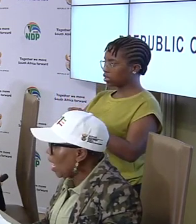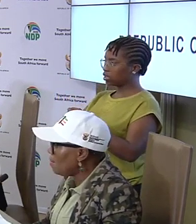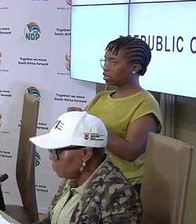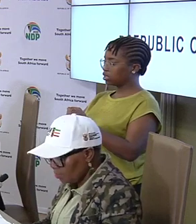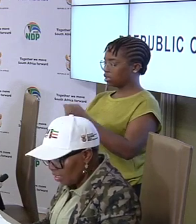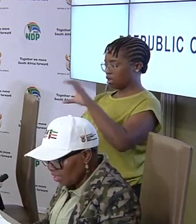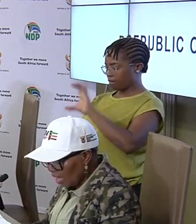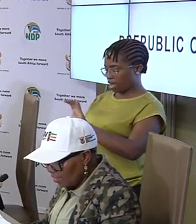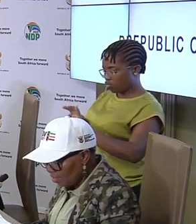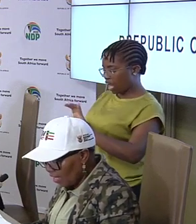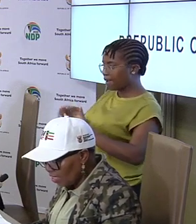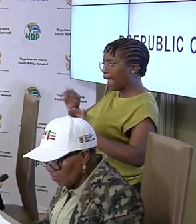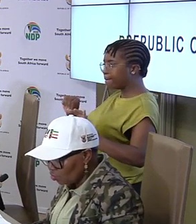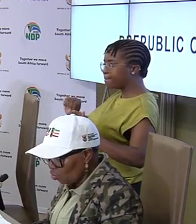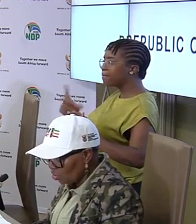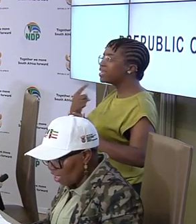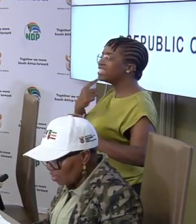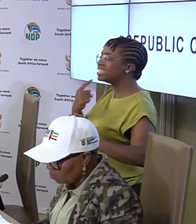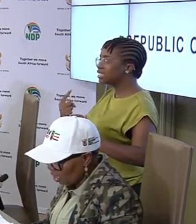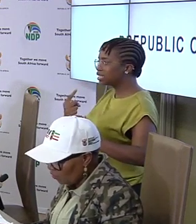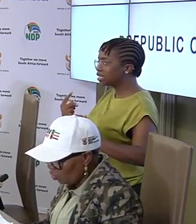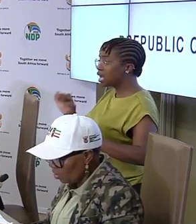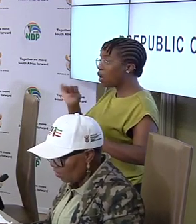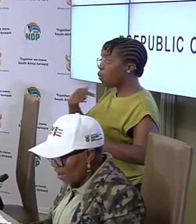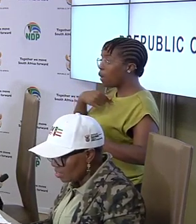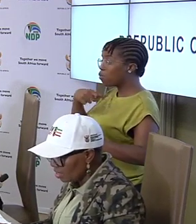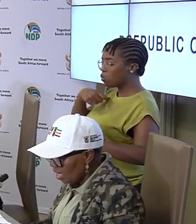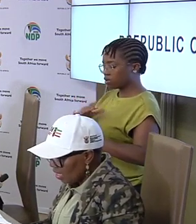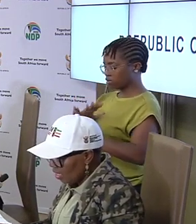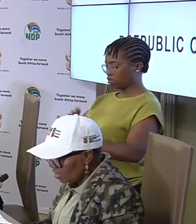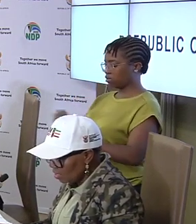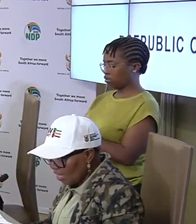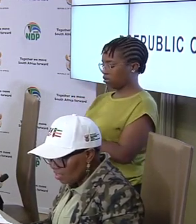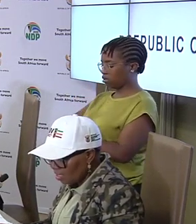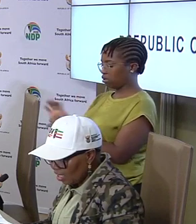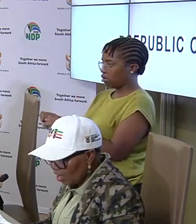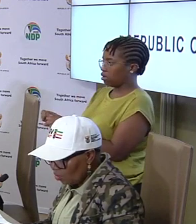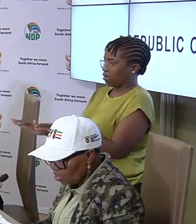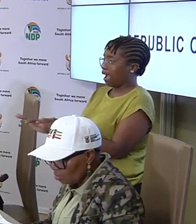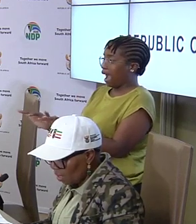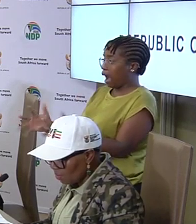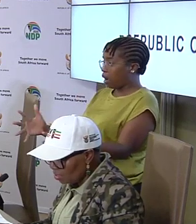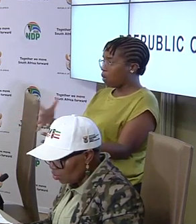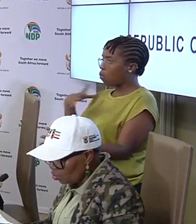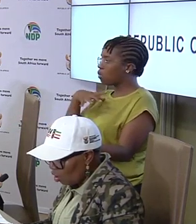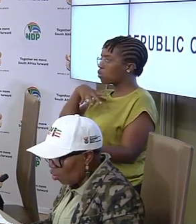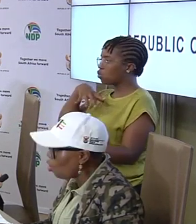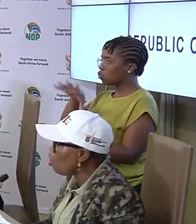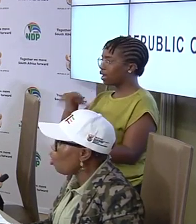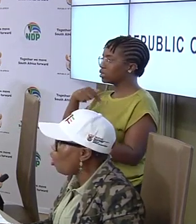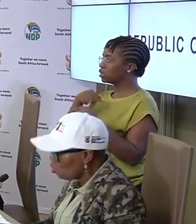paragraph M, it says, directive to contain the spread of coronavirus in exercising the care contact by persons